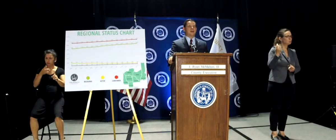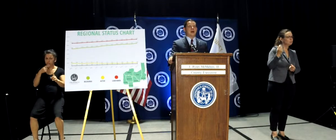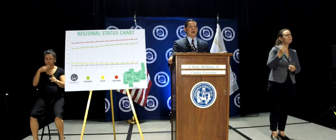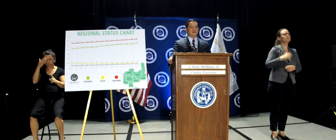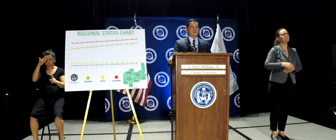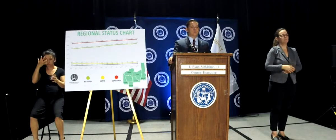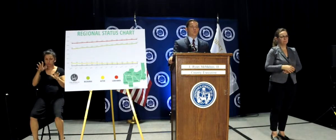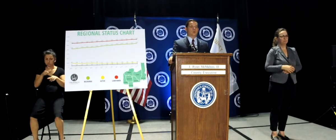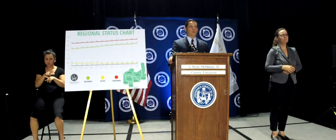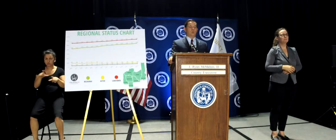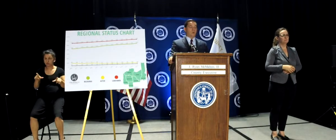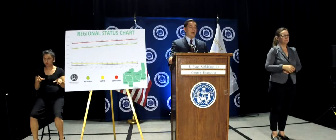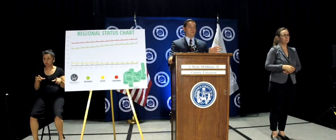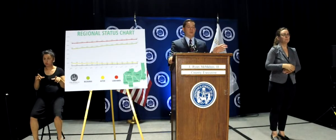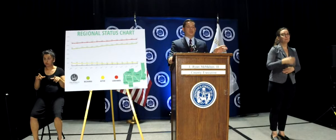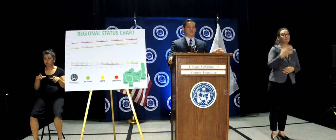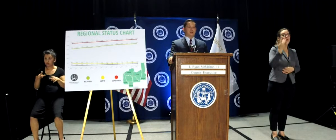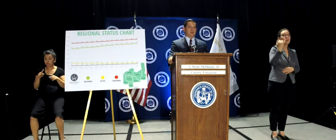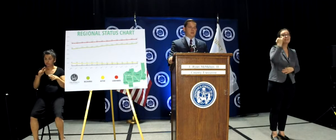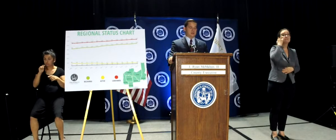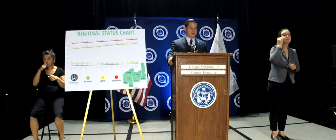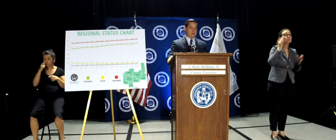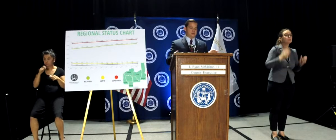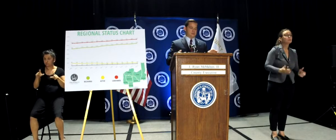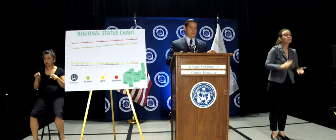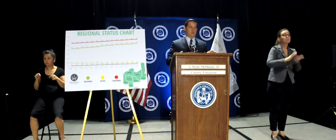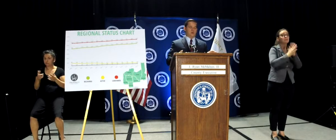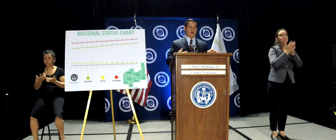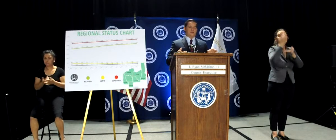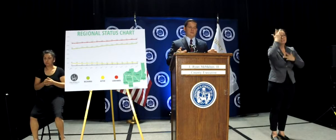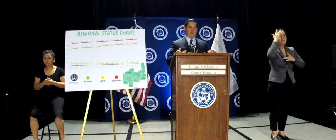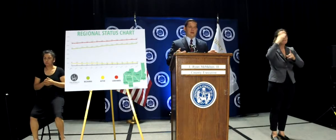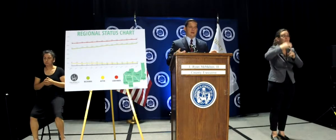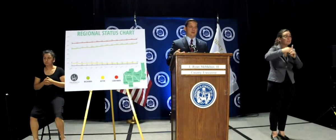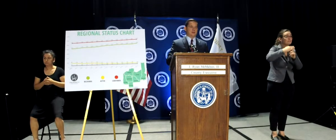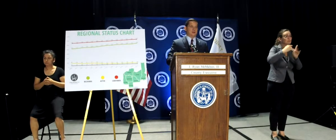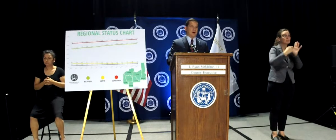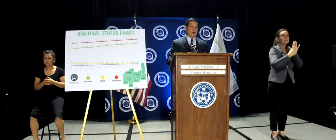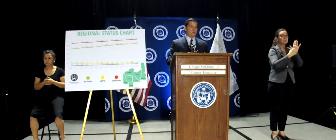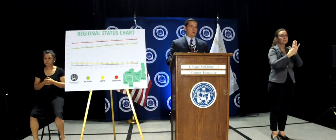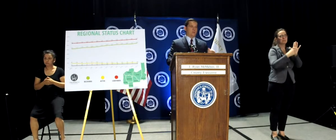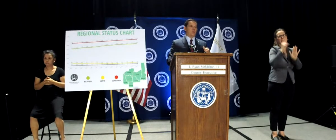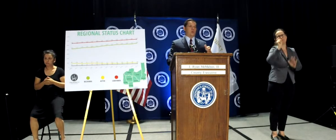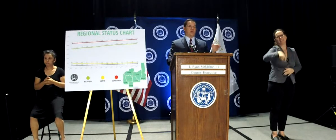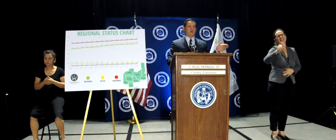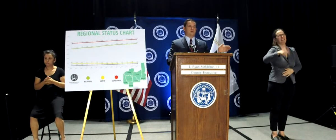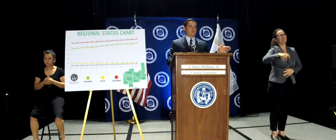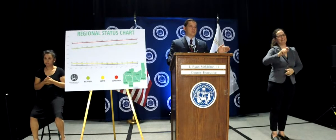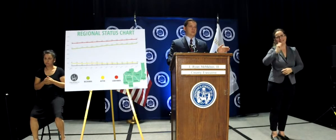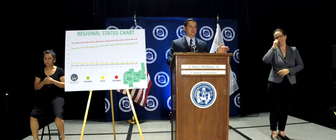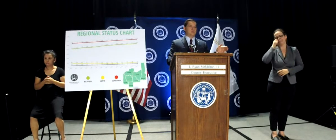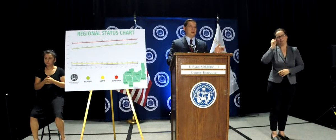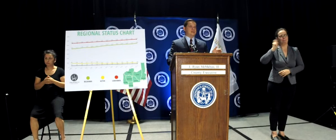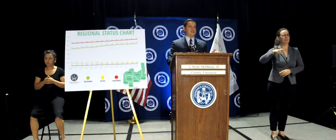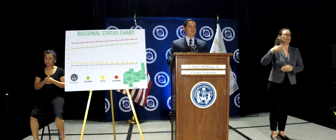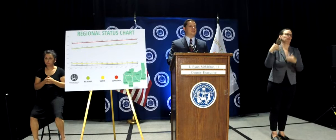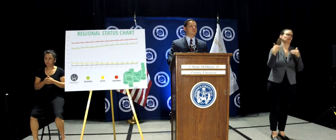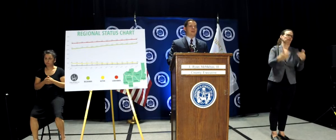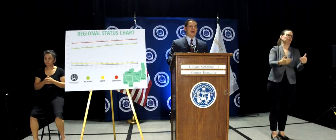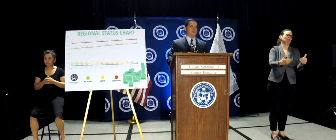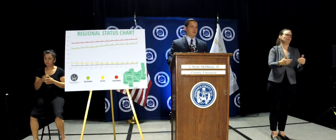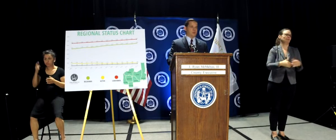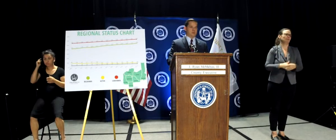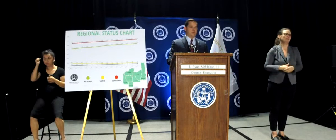or not. What I would be interested in is, and we don't have this data, remember we were testing